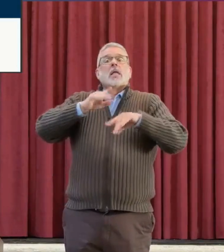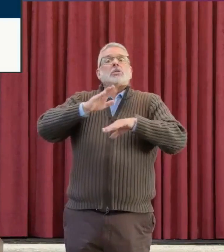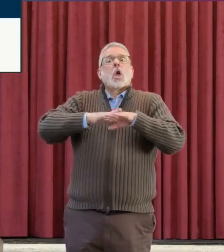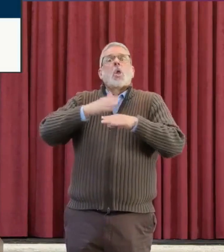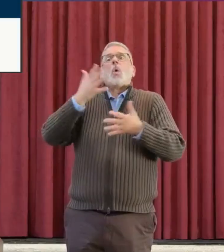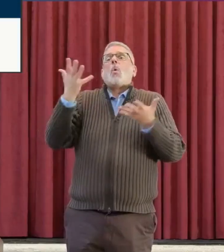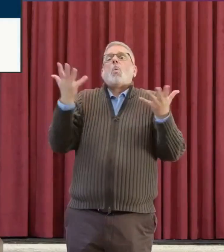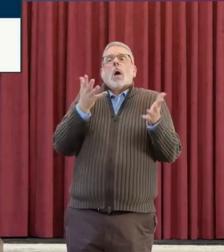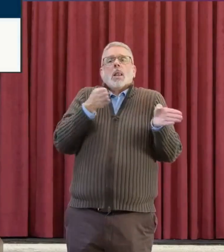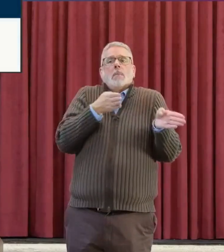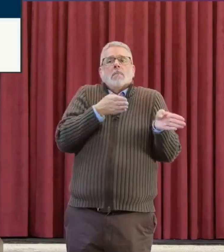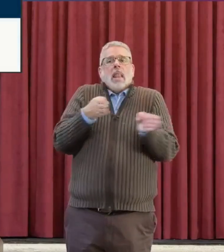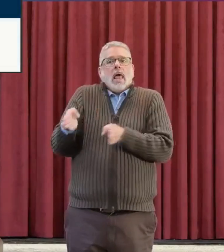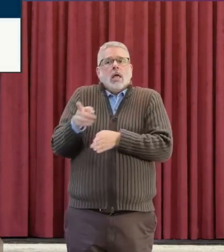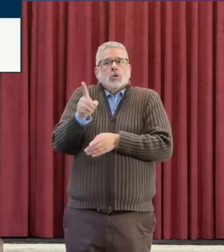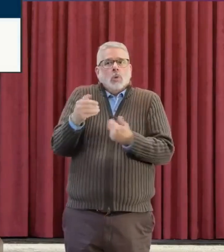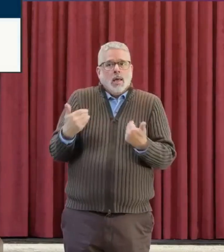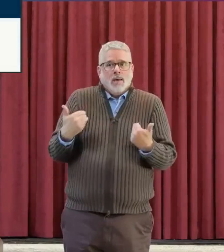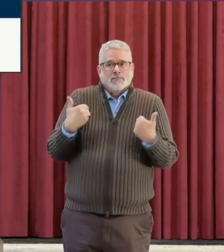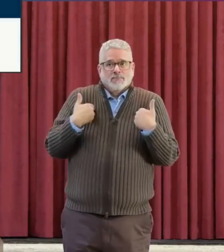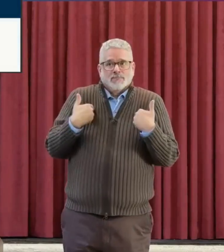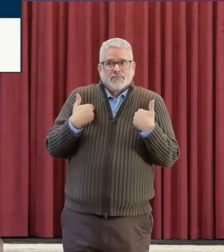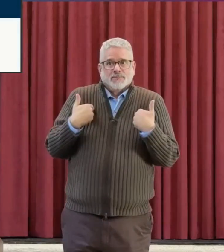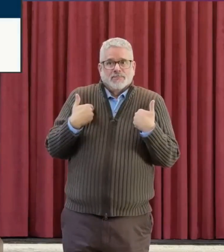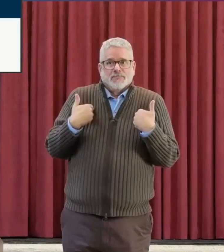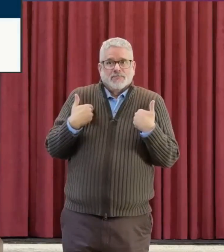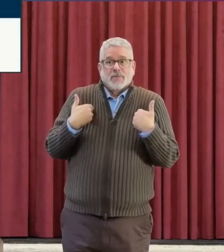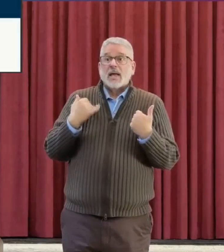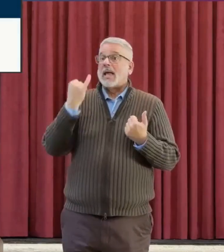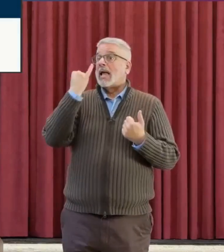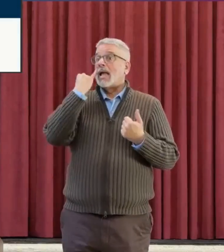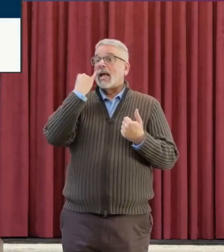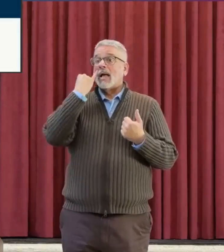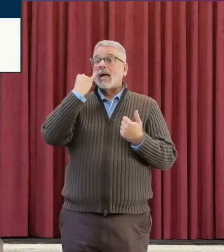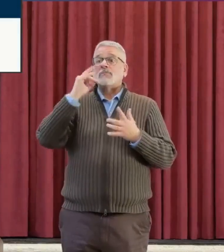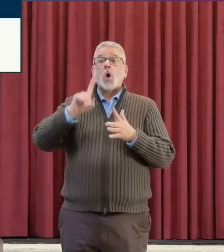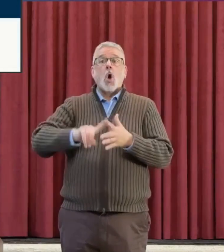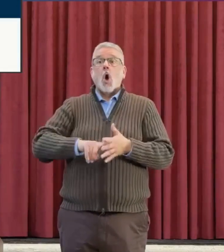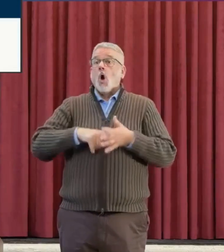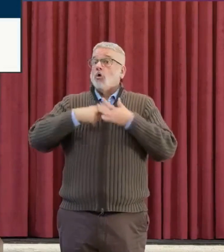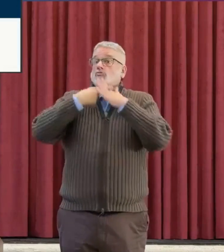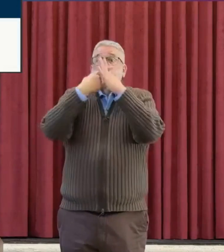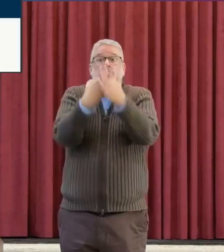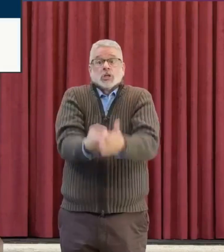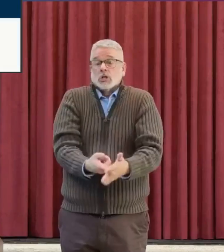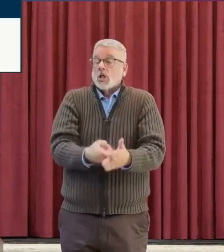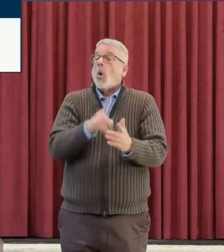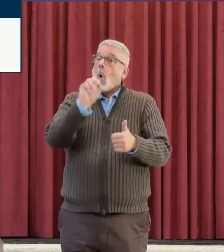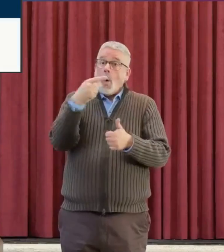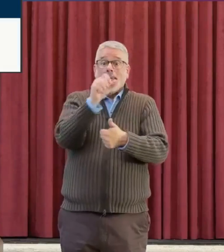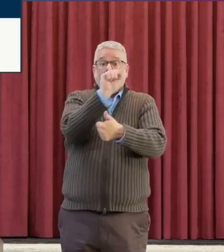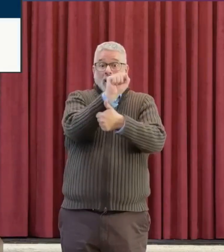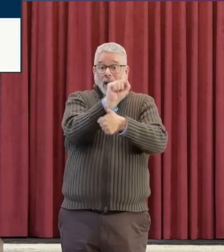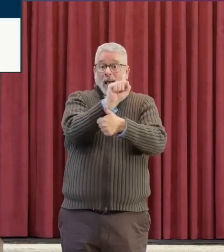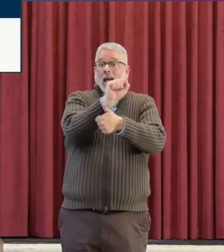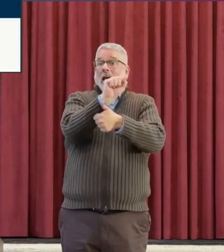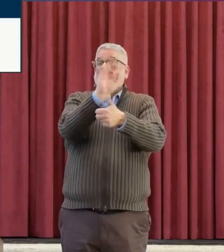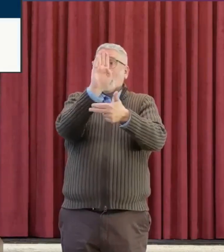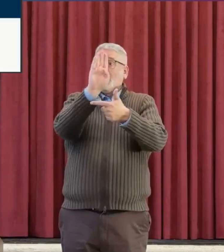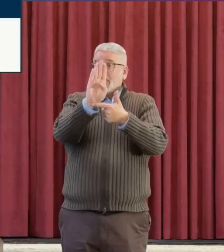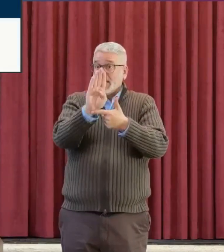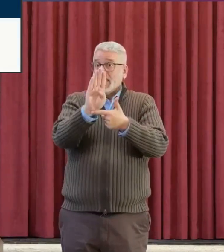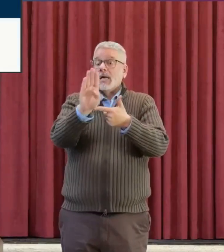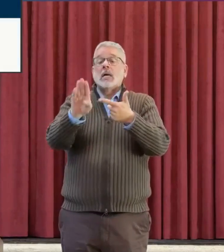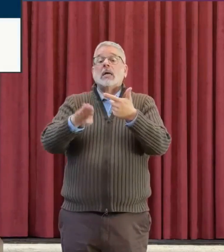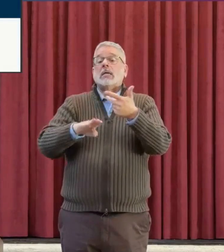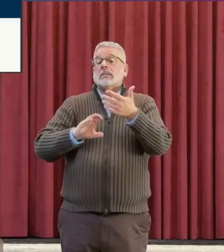on what plan you have. If you have original Medicare, you have like deductible,